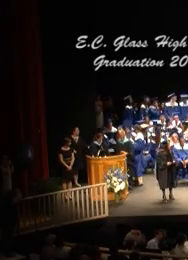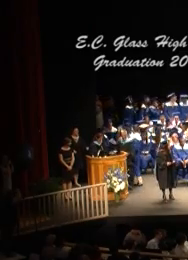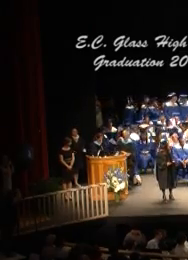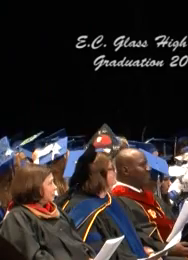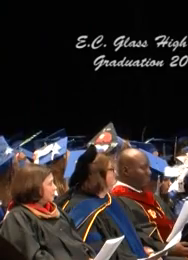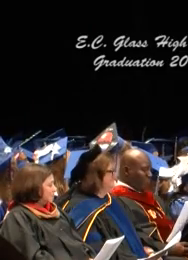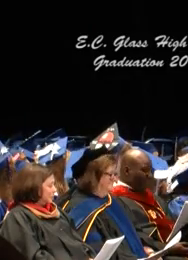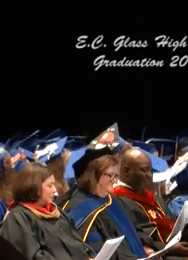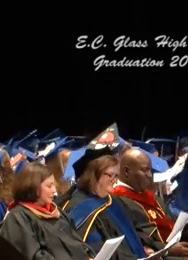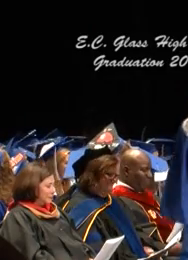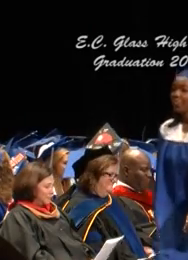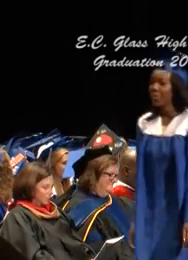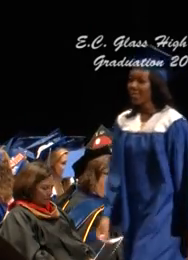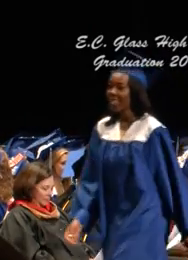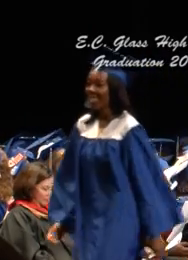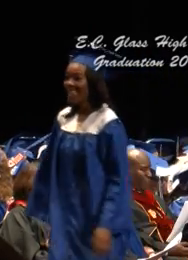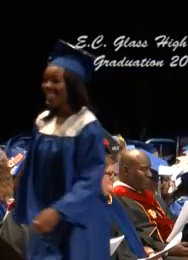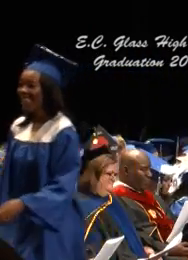Ebony Monet Mutz.